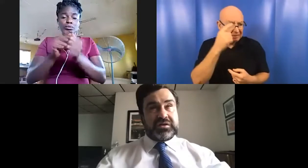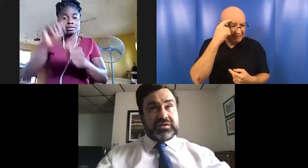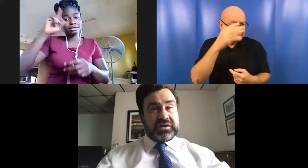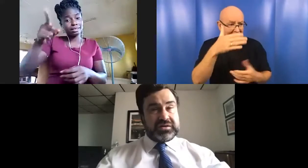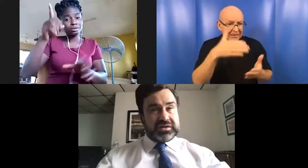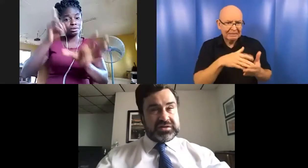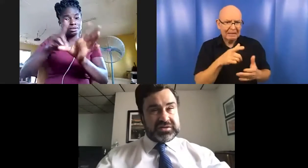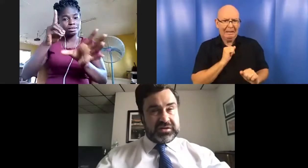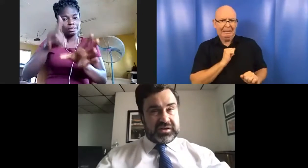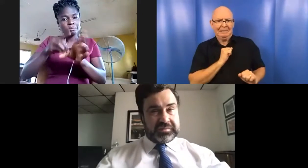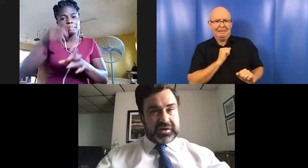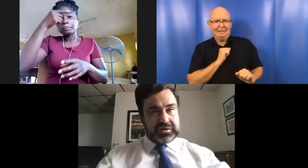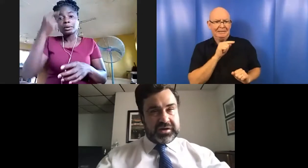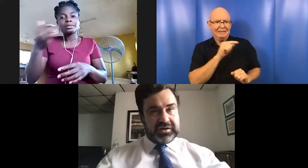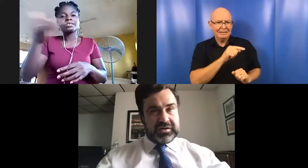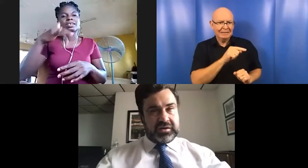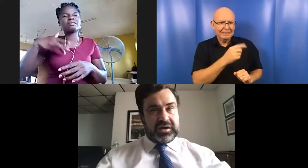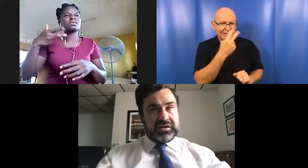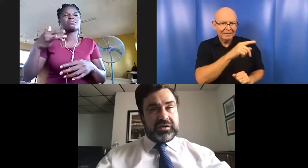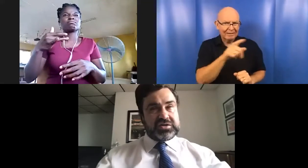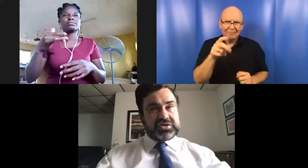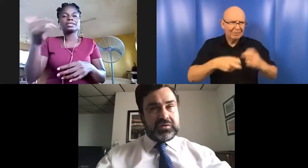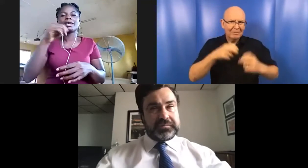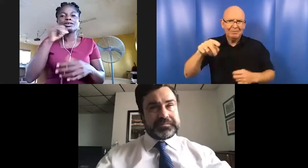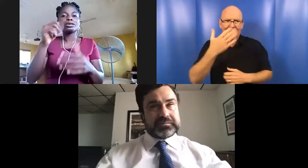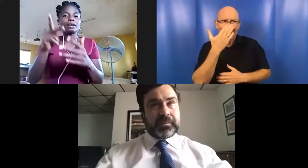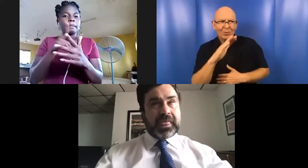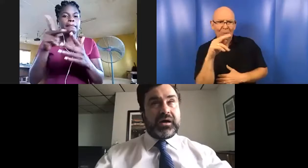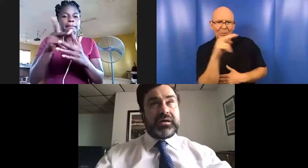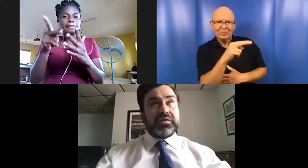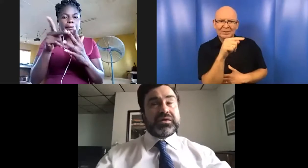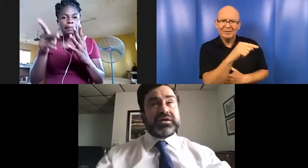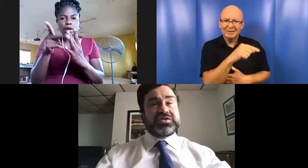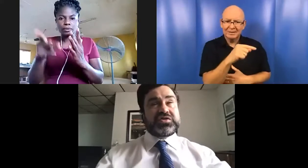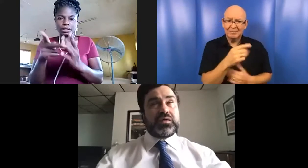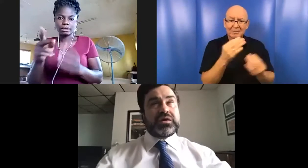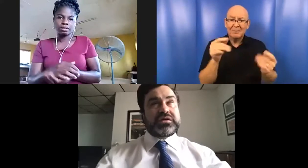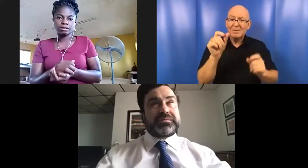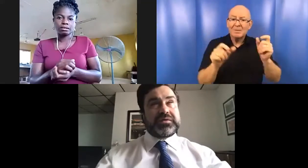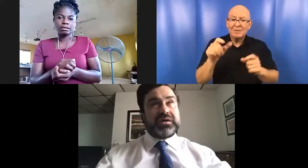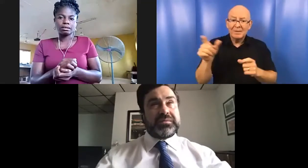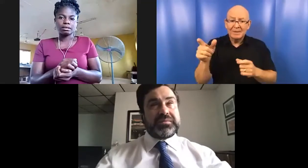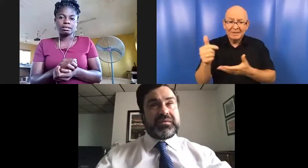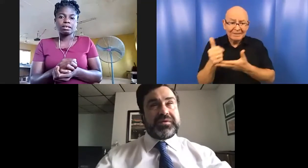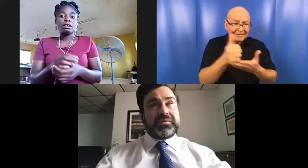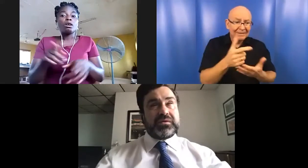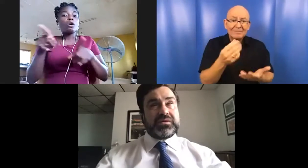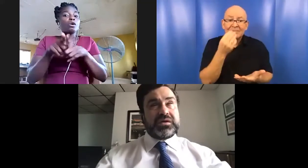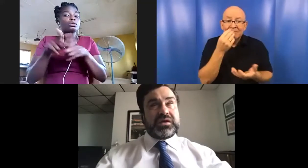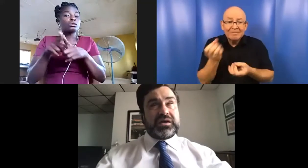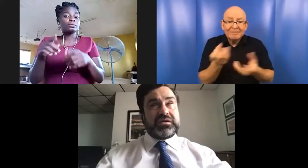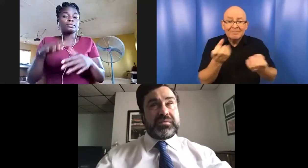that they are not necessarily a priority. And also, with access to water,